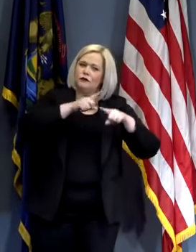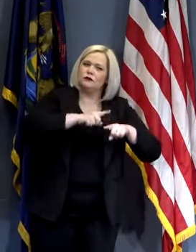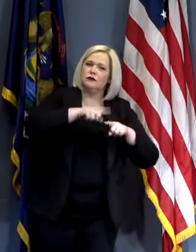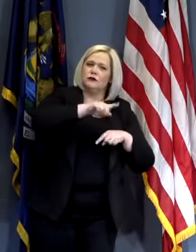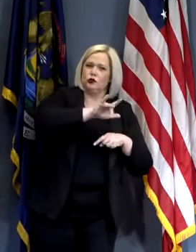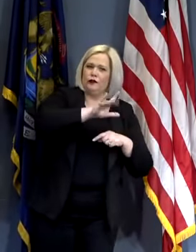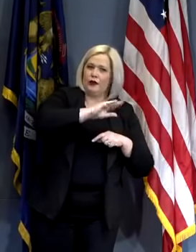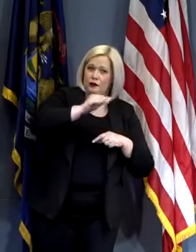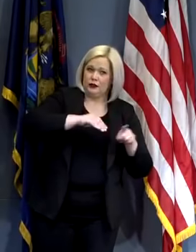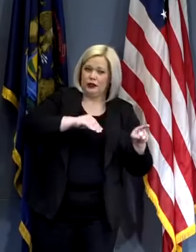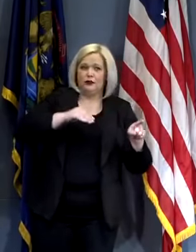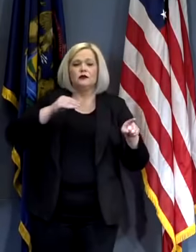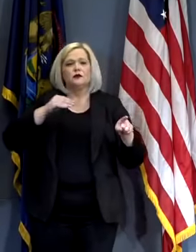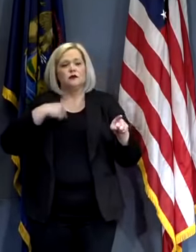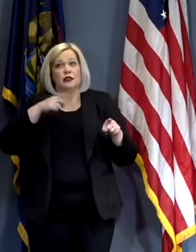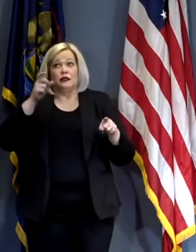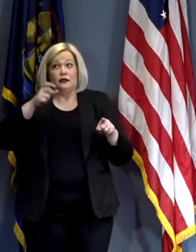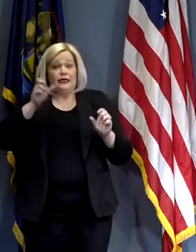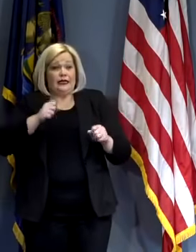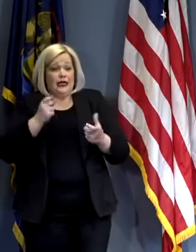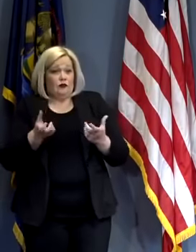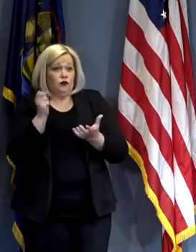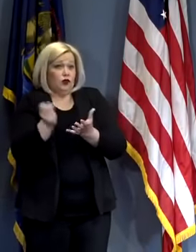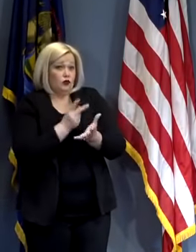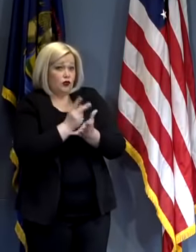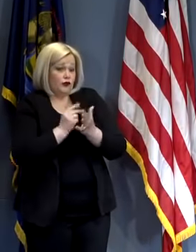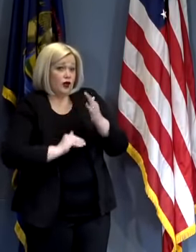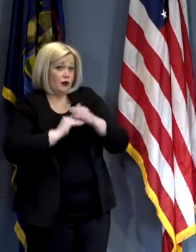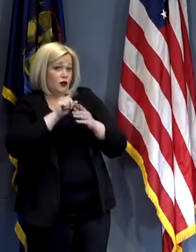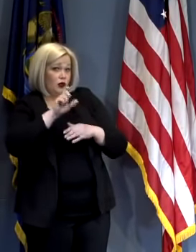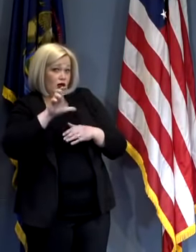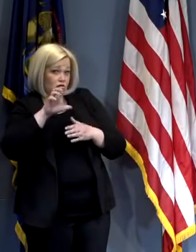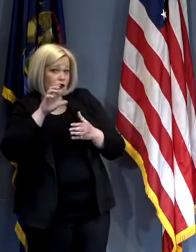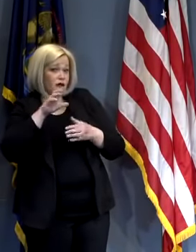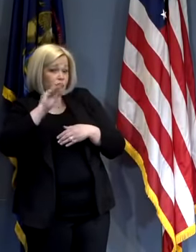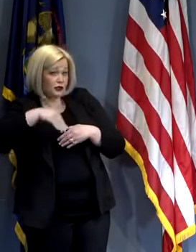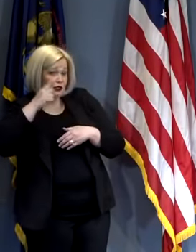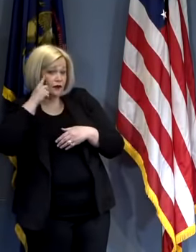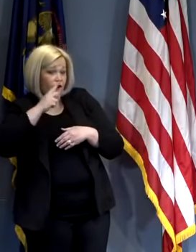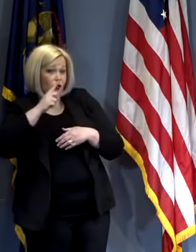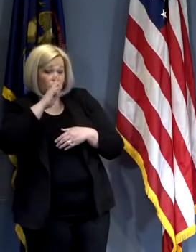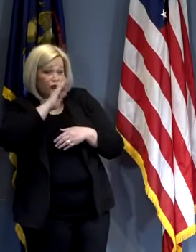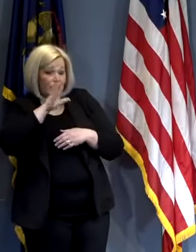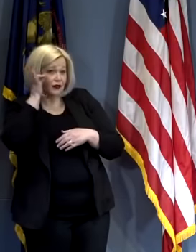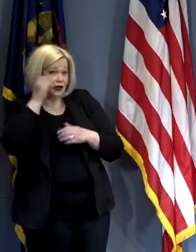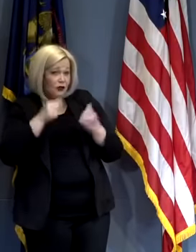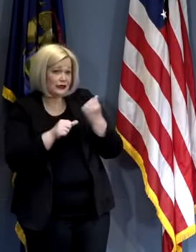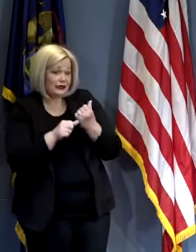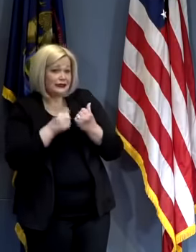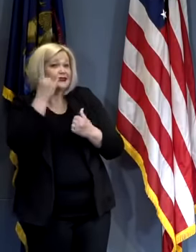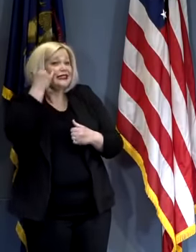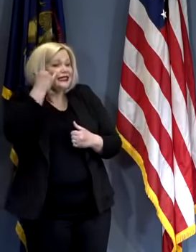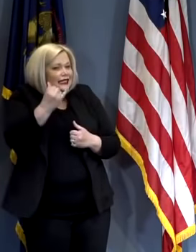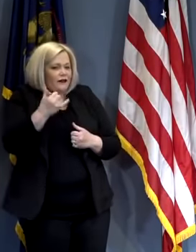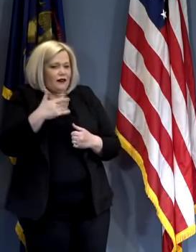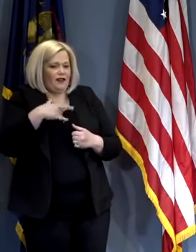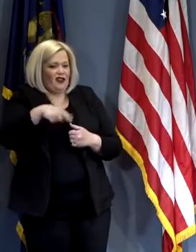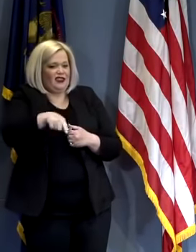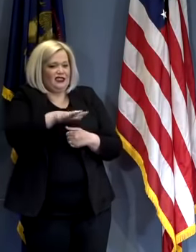the federal cost share to 100% for emergency work, including direct federal assistance, if warranted by the needs